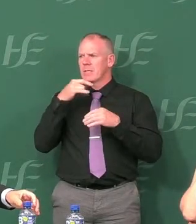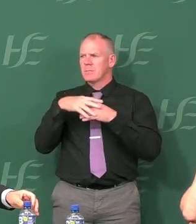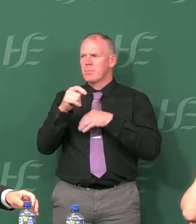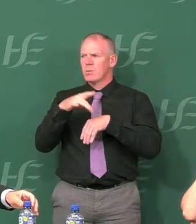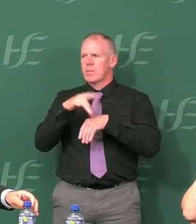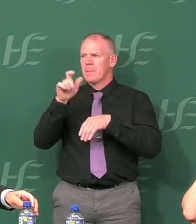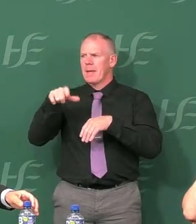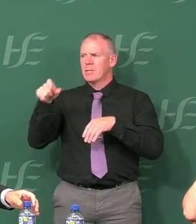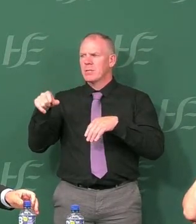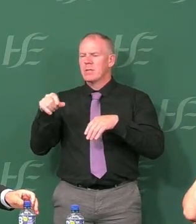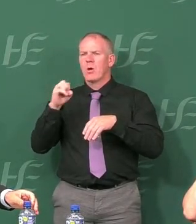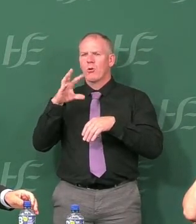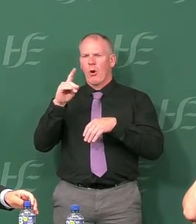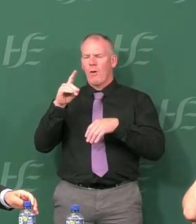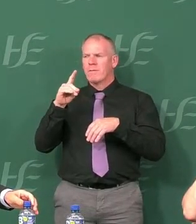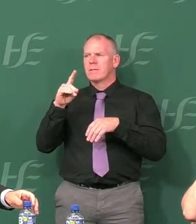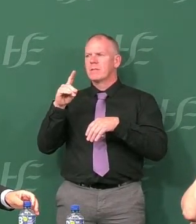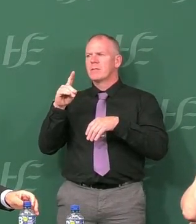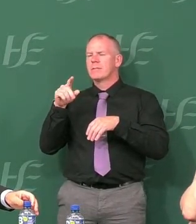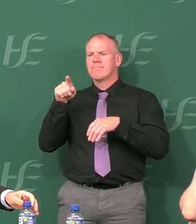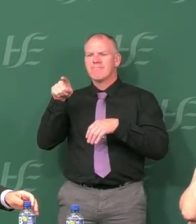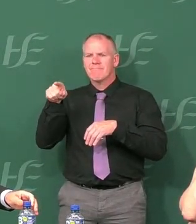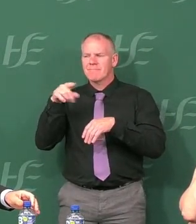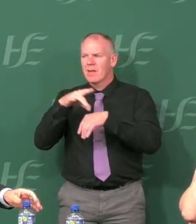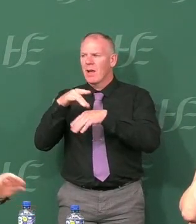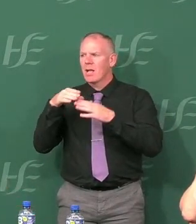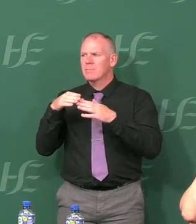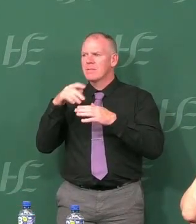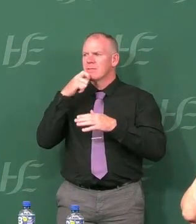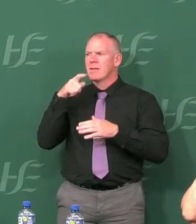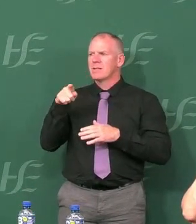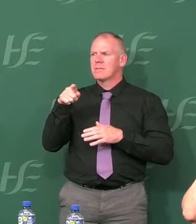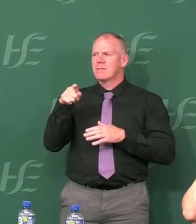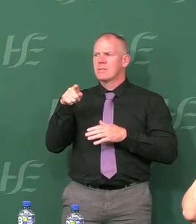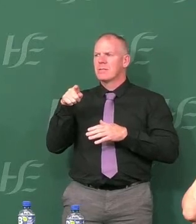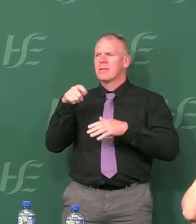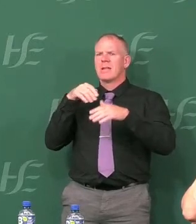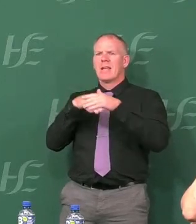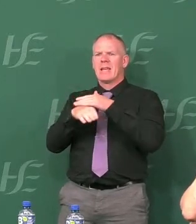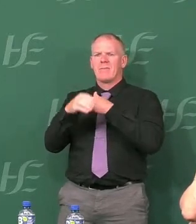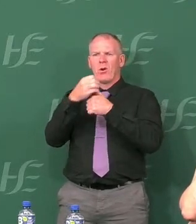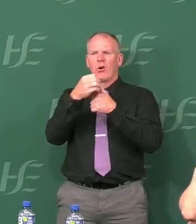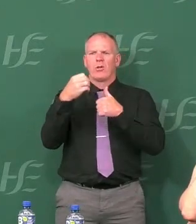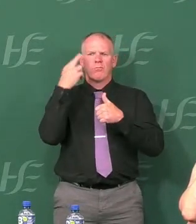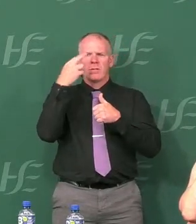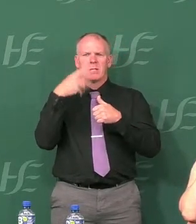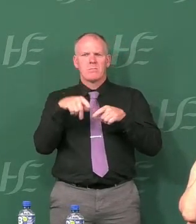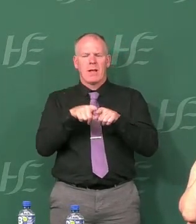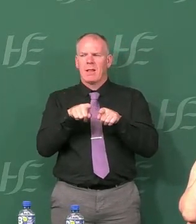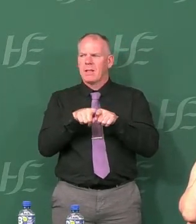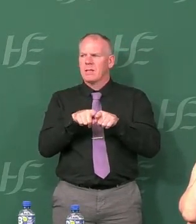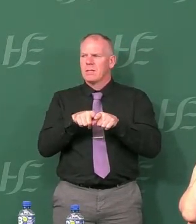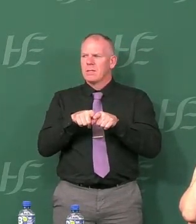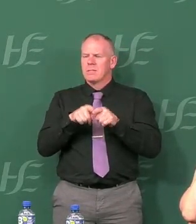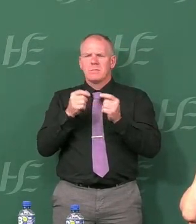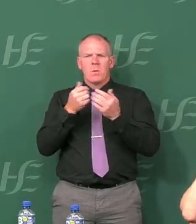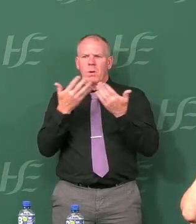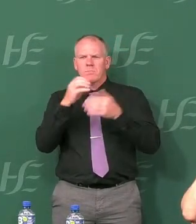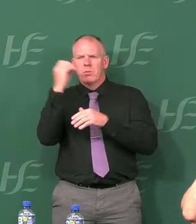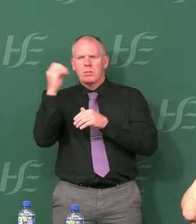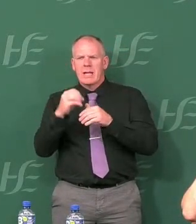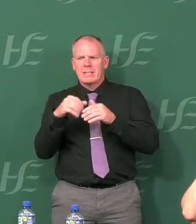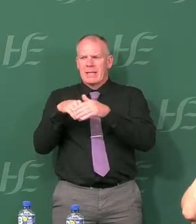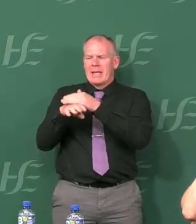patients with COVID-19 that he's seen in his hospitals in Sálta were admitted for other reasons. What proportion of COVID